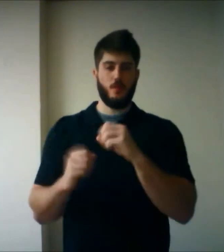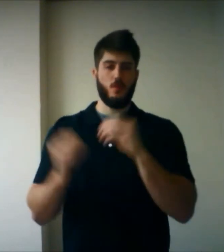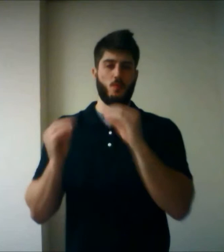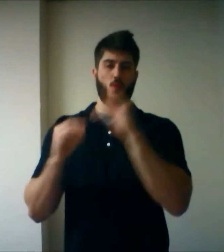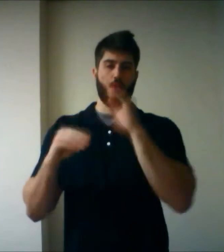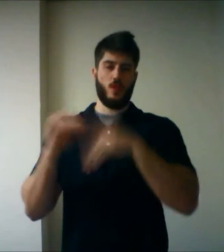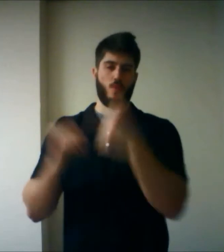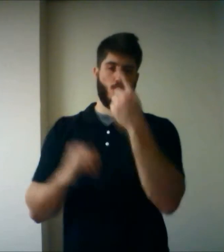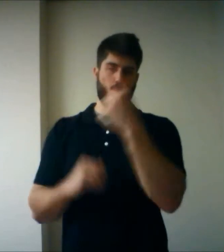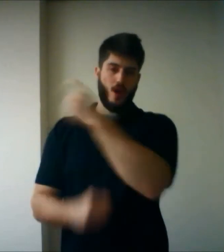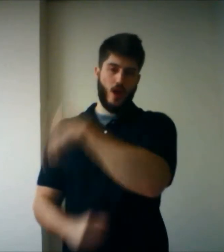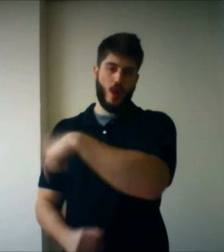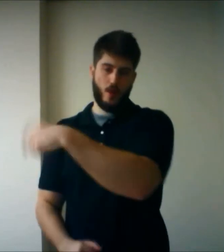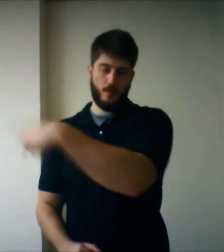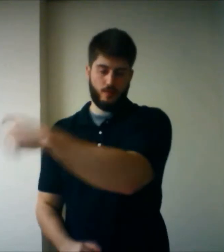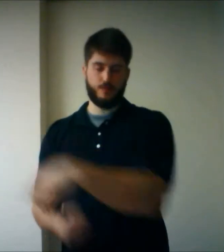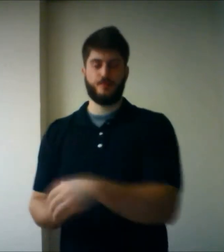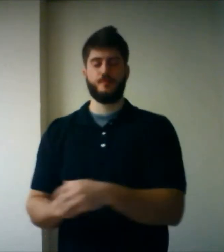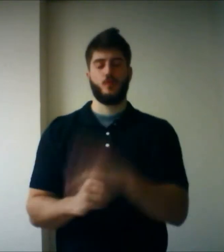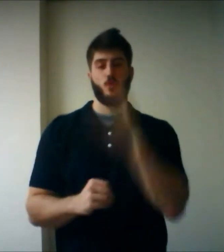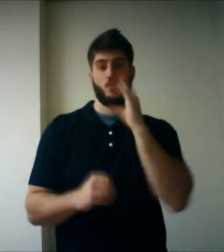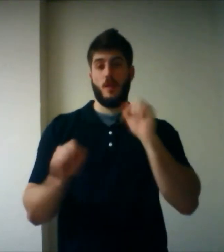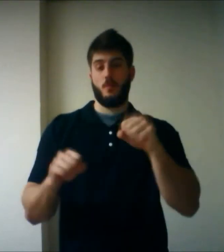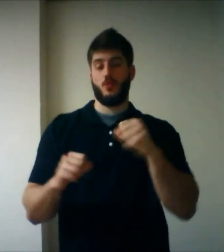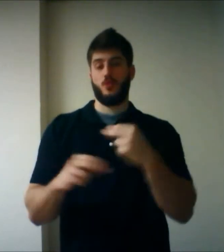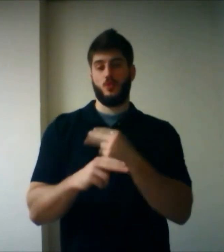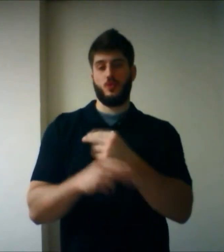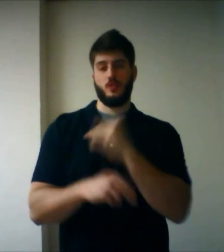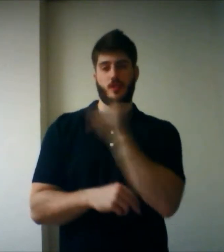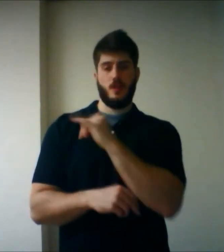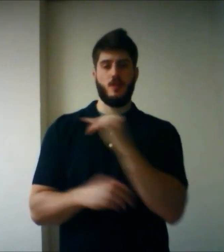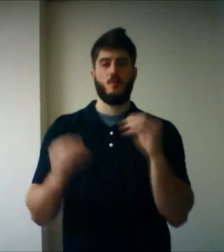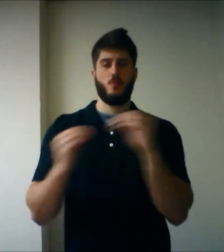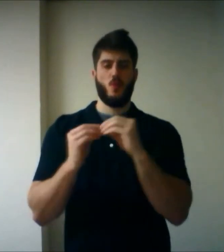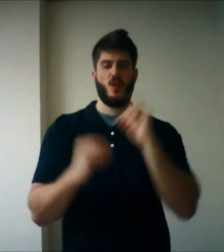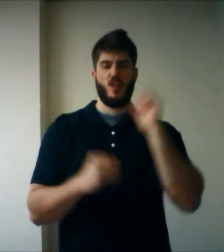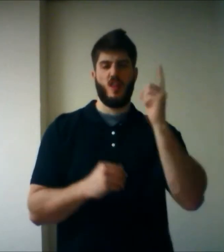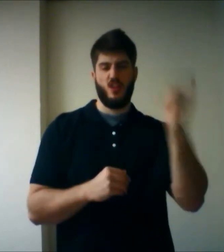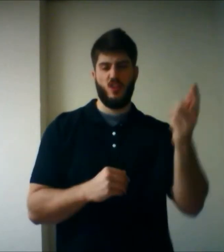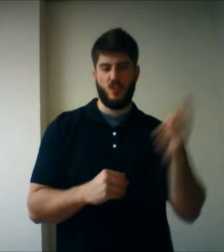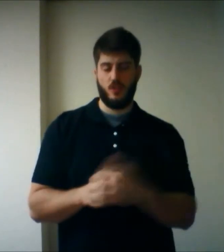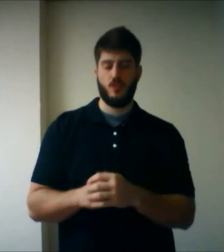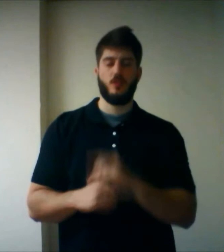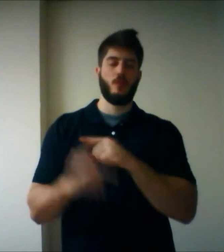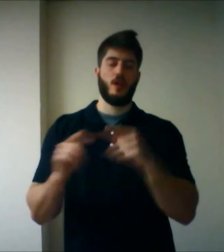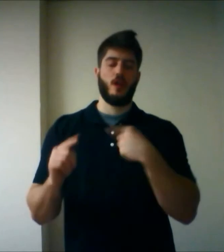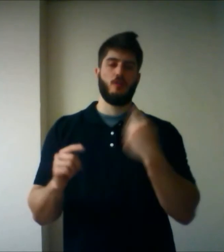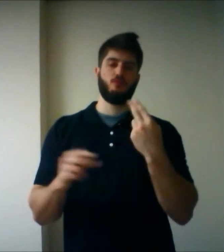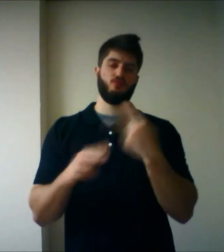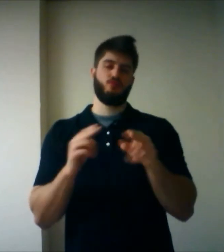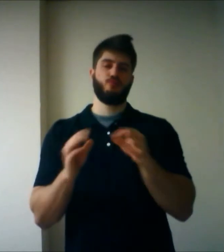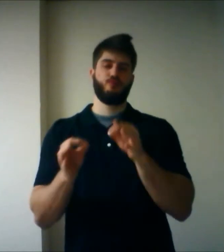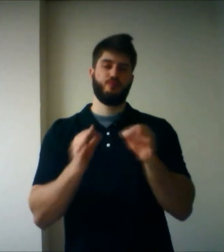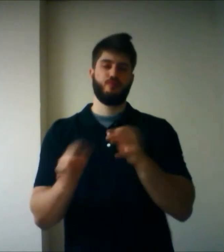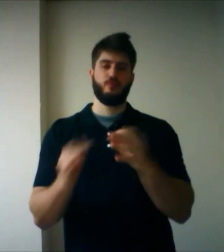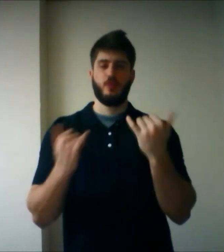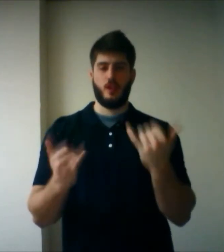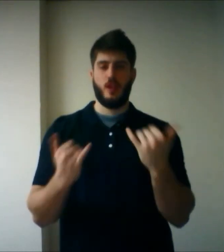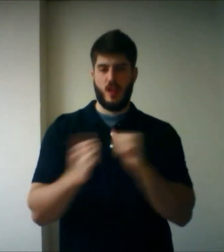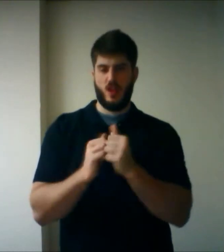to be able to use this later on in a more full list or table view, but I'll just briefly show you now how to do that. If I right